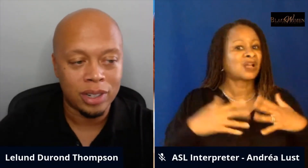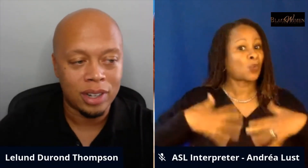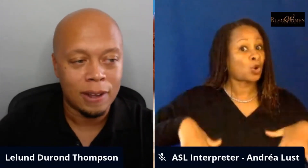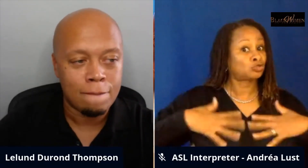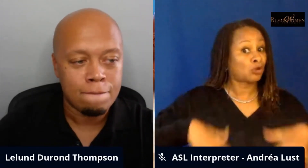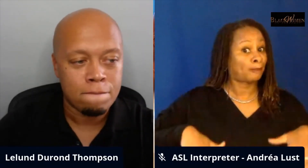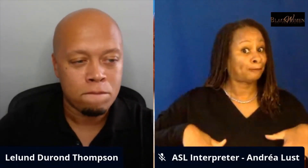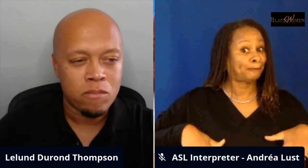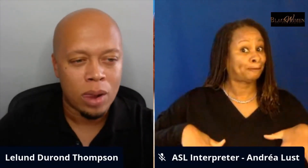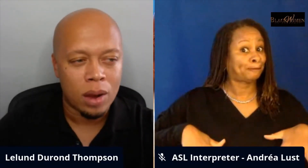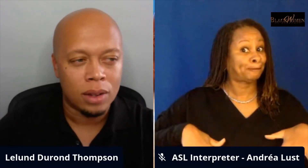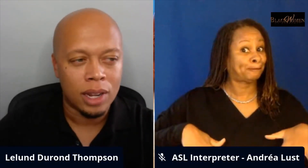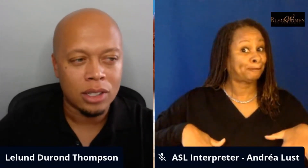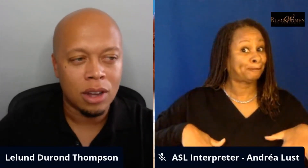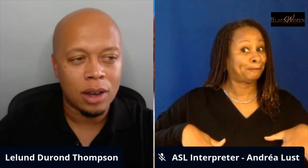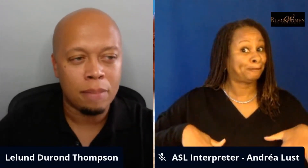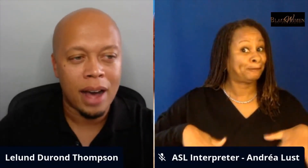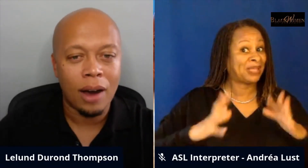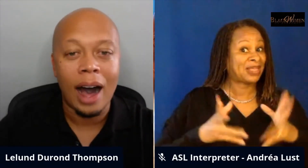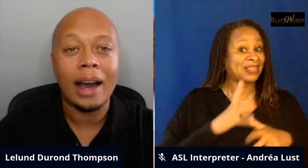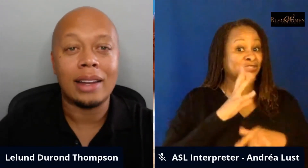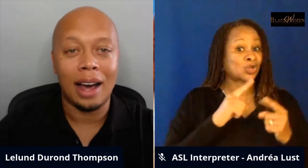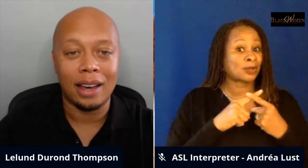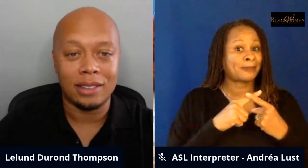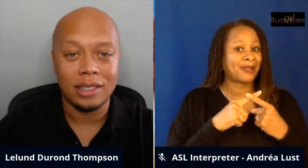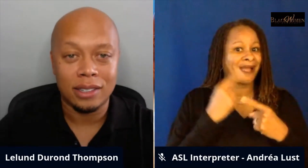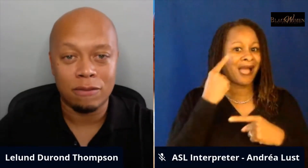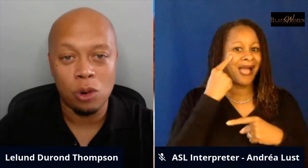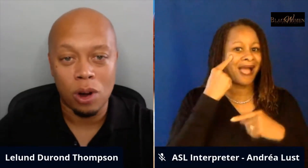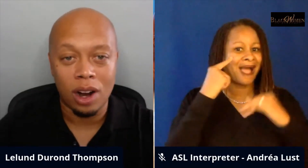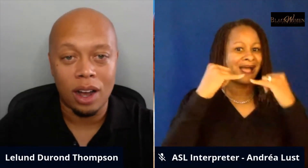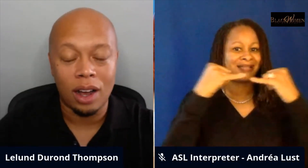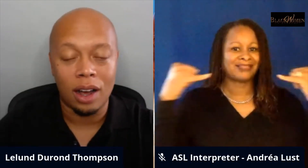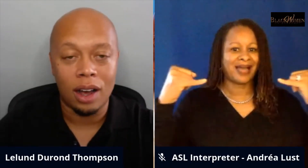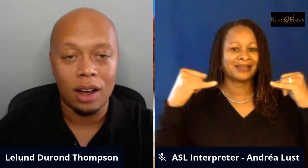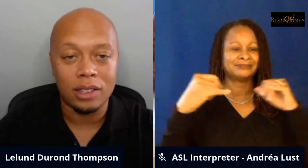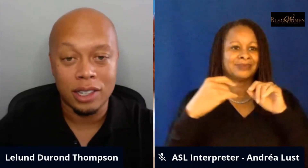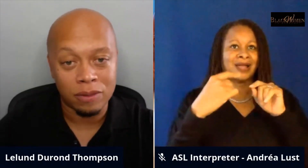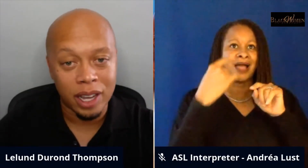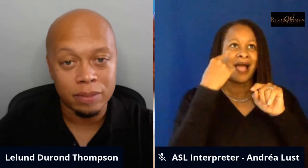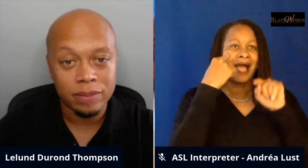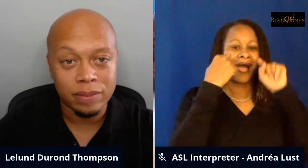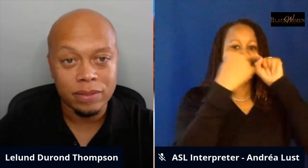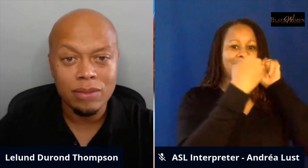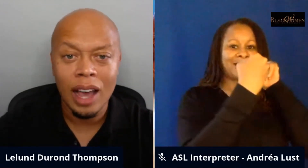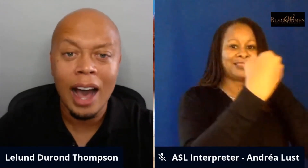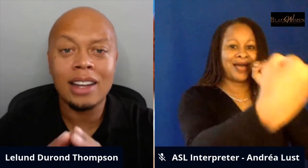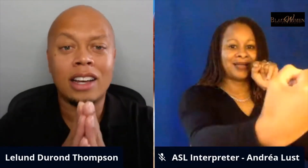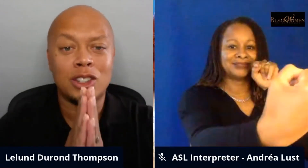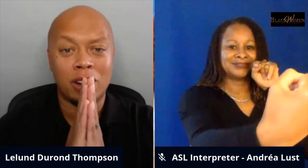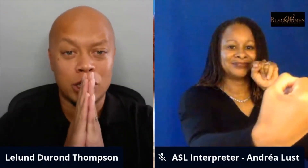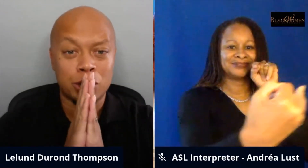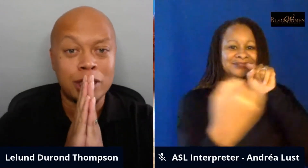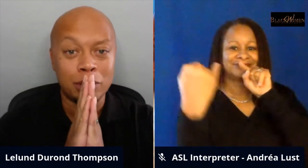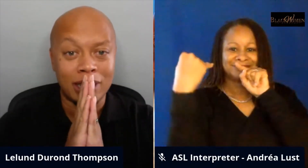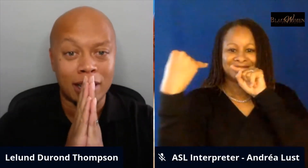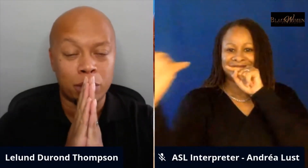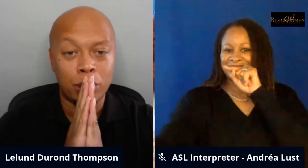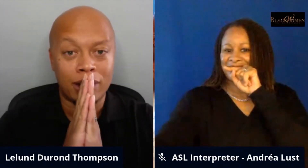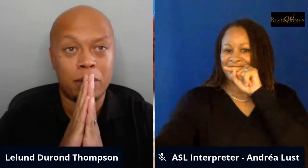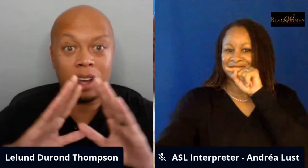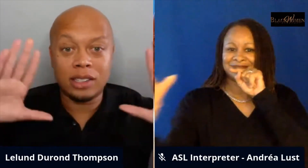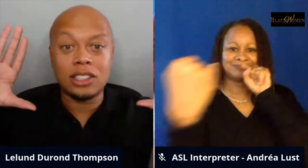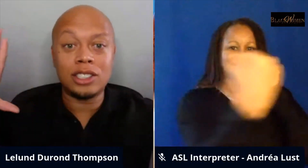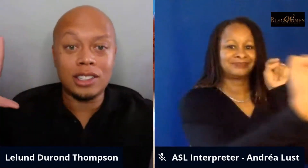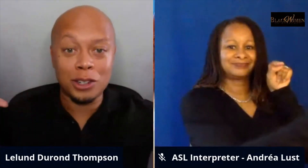wardrobe. Let's talk about eyelines for self-tape. Eyelines are extremely